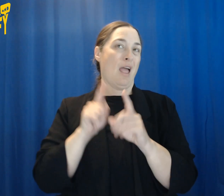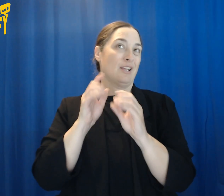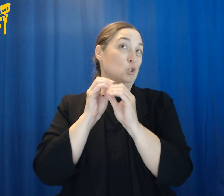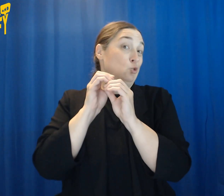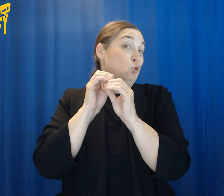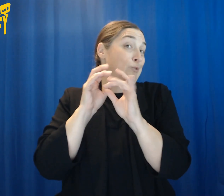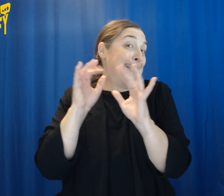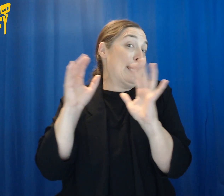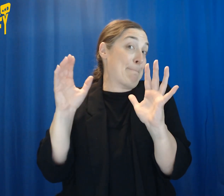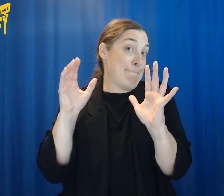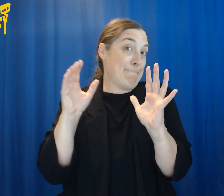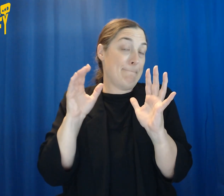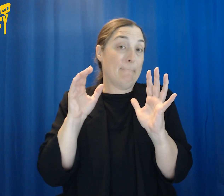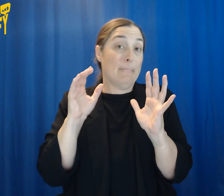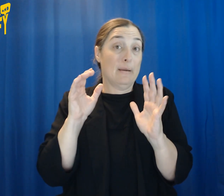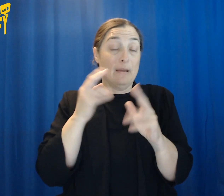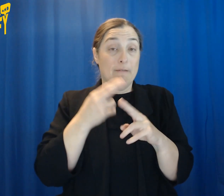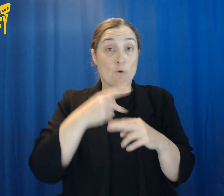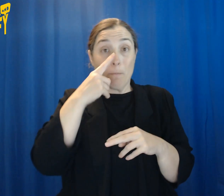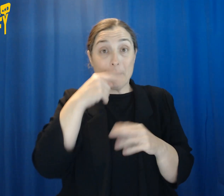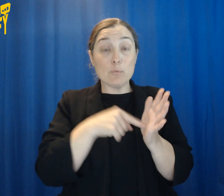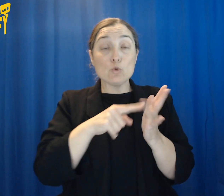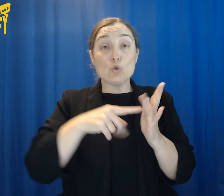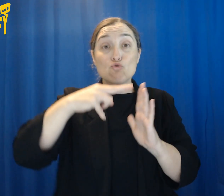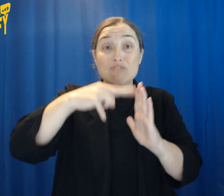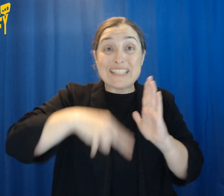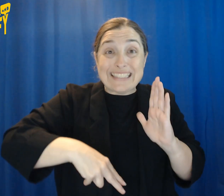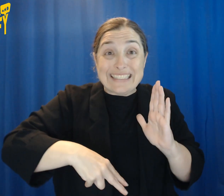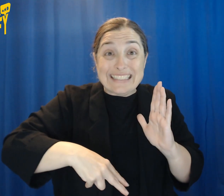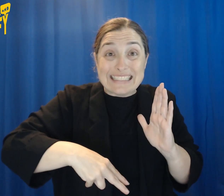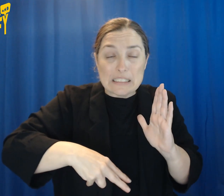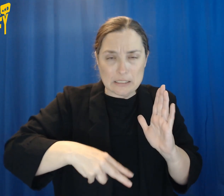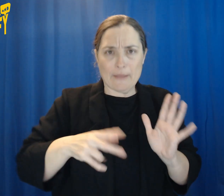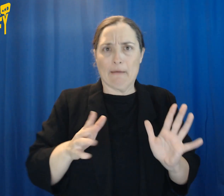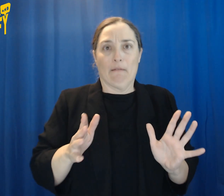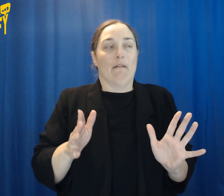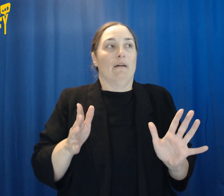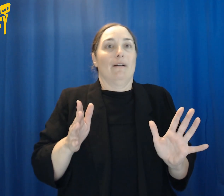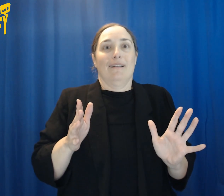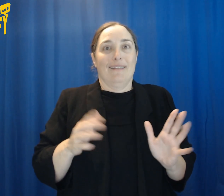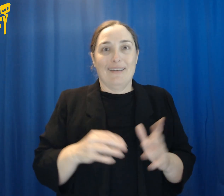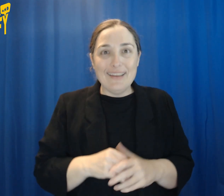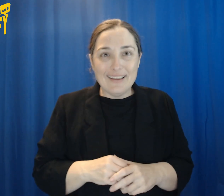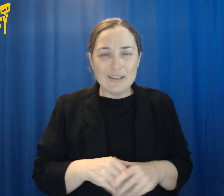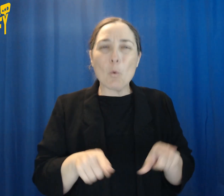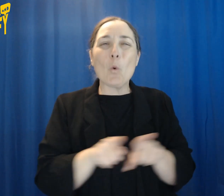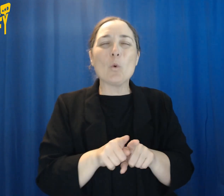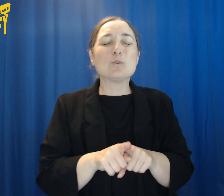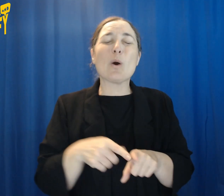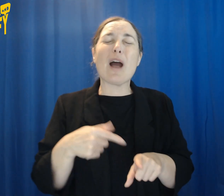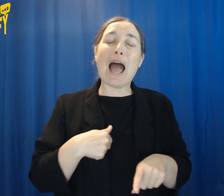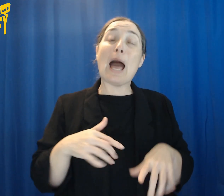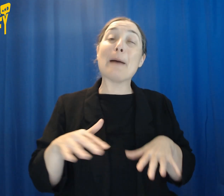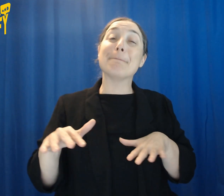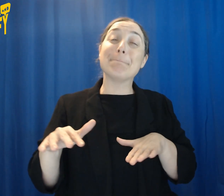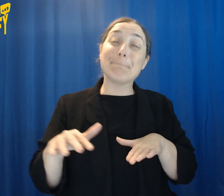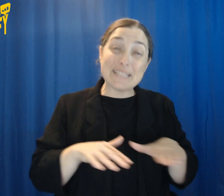to even get people to read it would be exciting. And also, I was so busy trying to make a